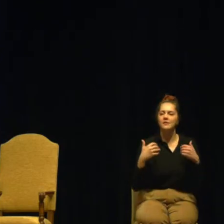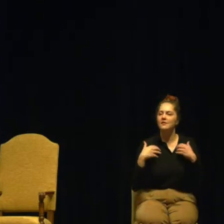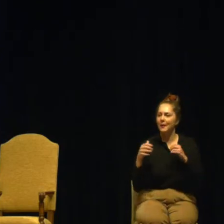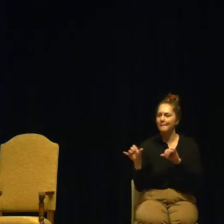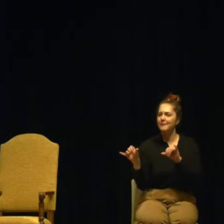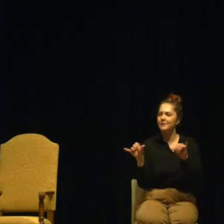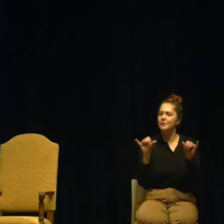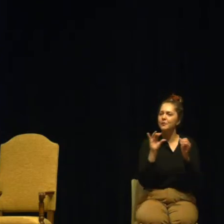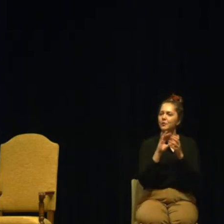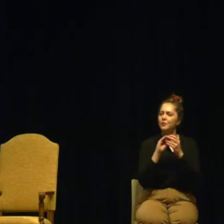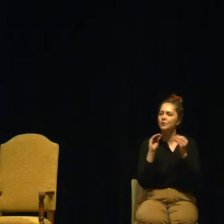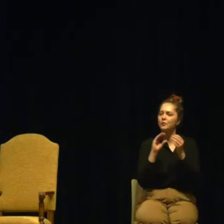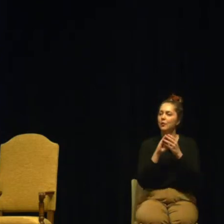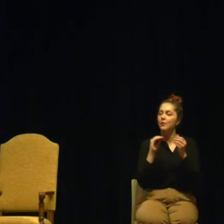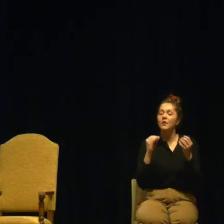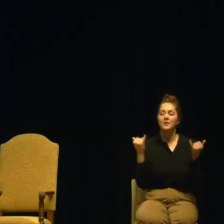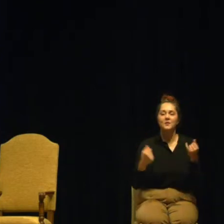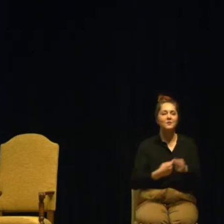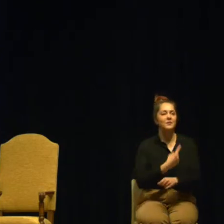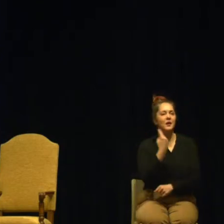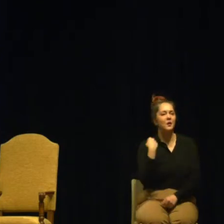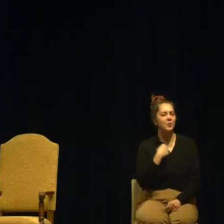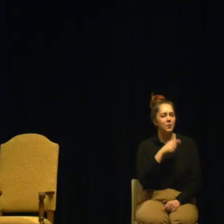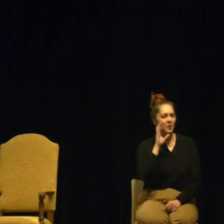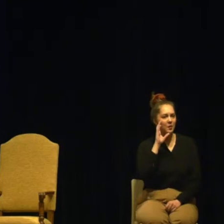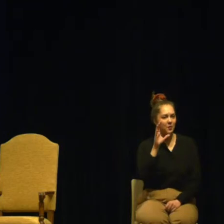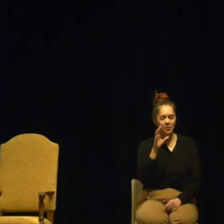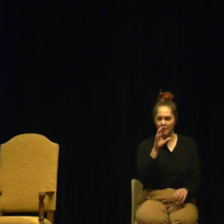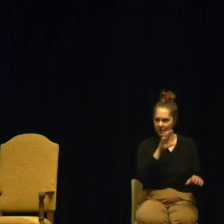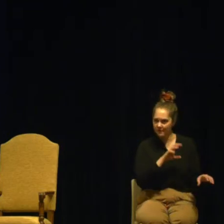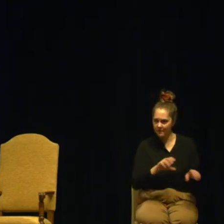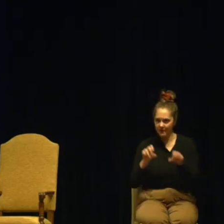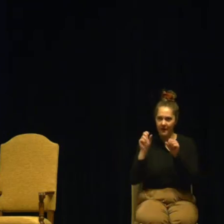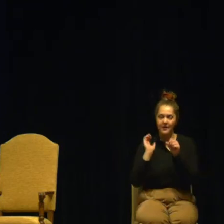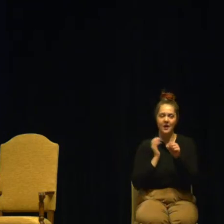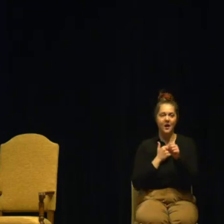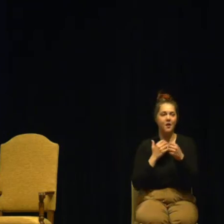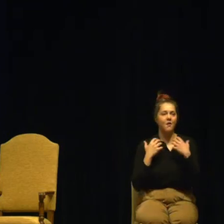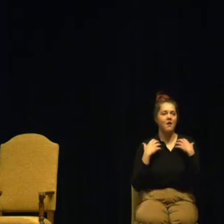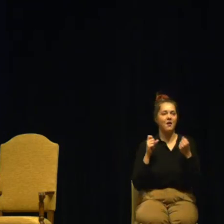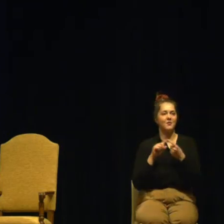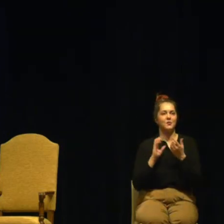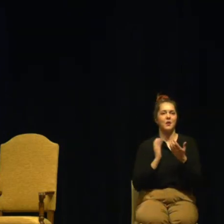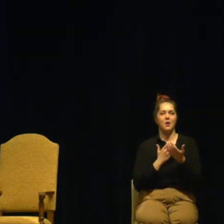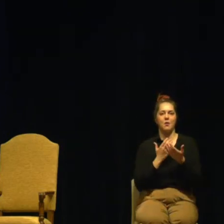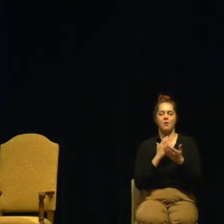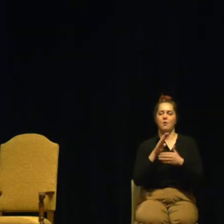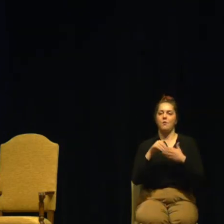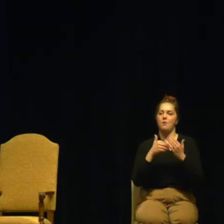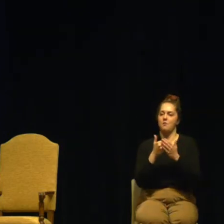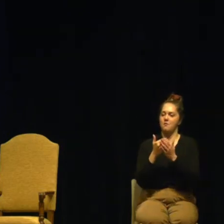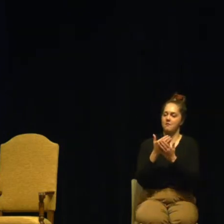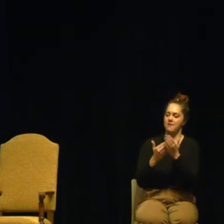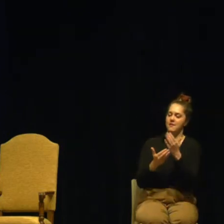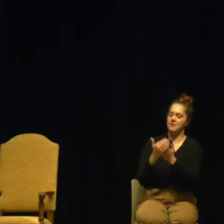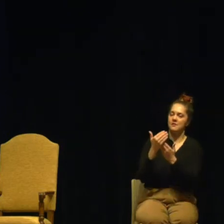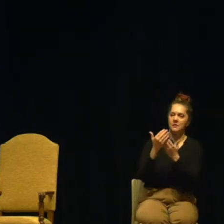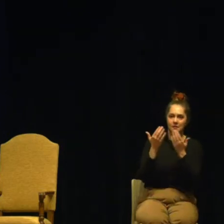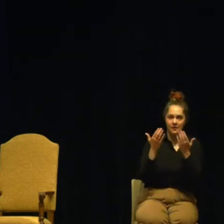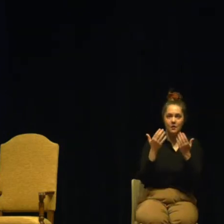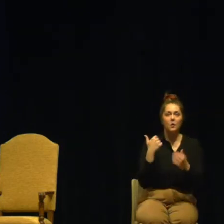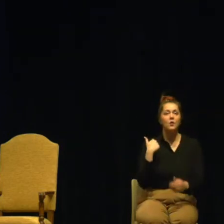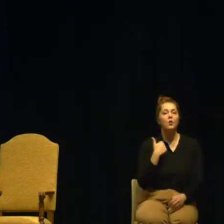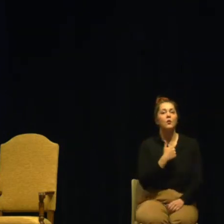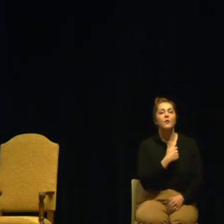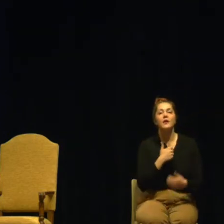stories. So today we are going to take our health into our own hands. We are joined by two